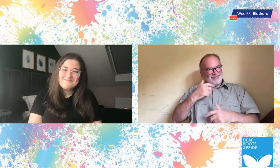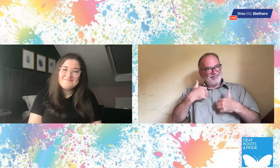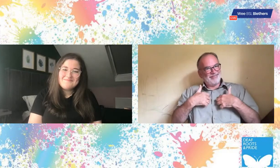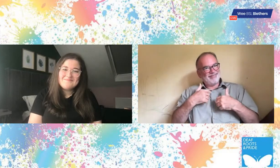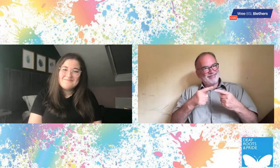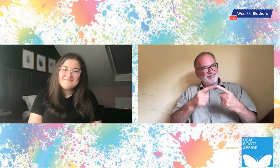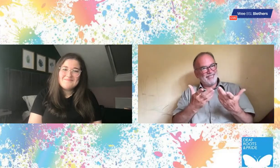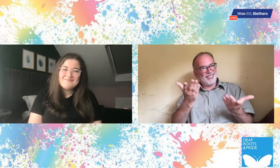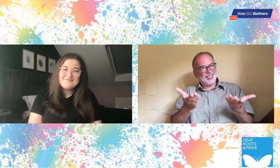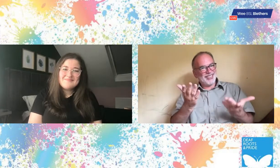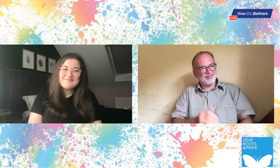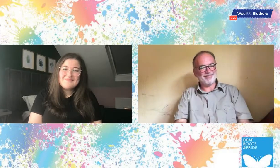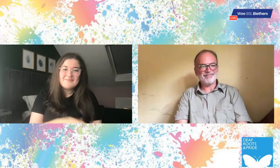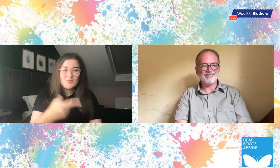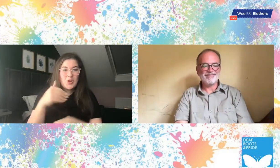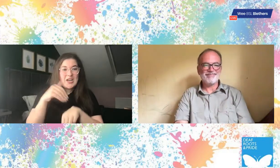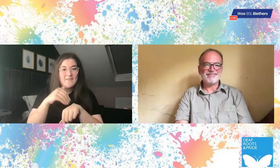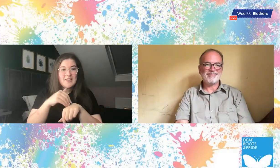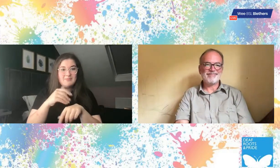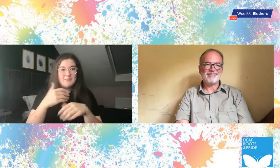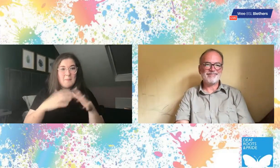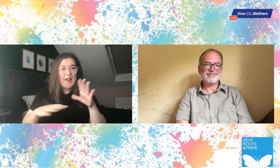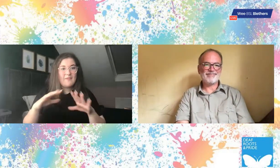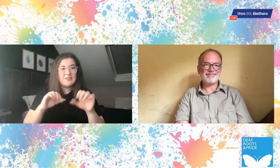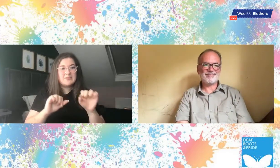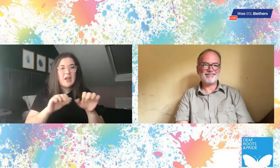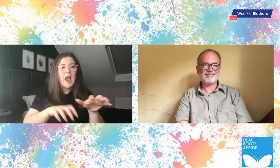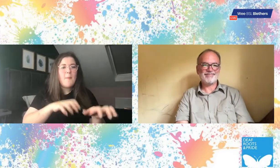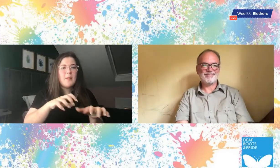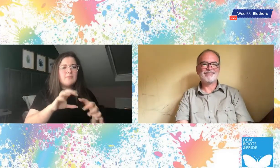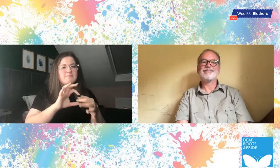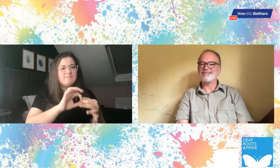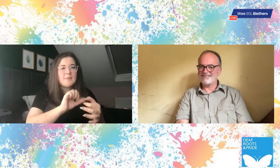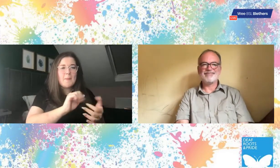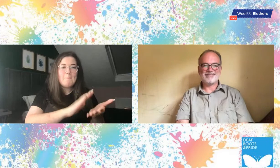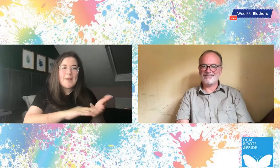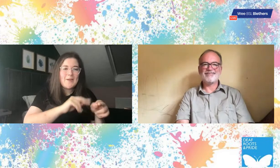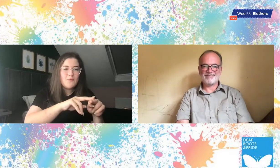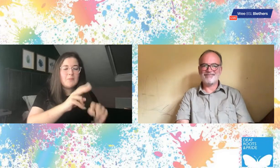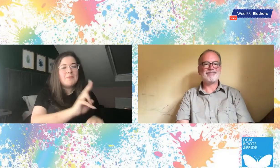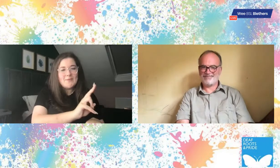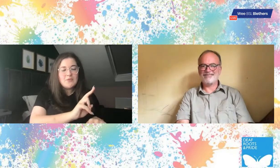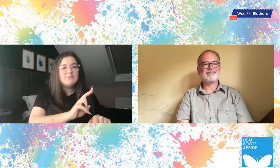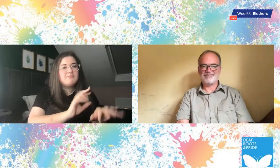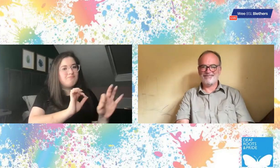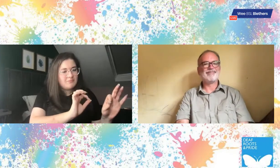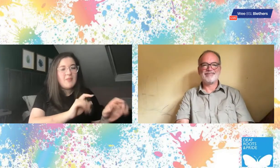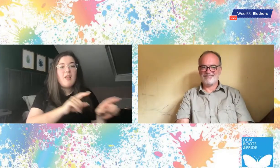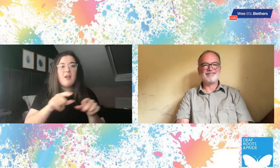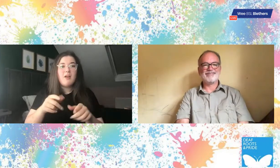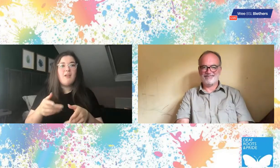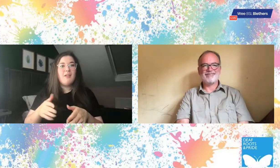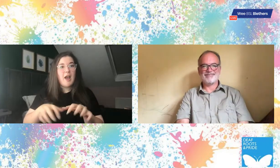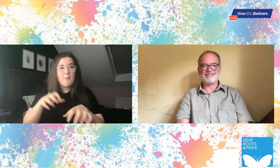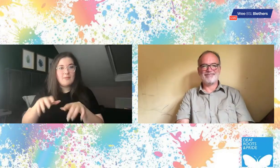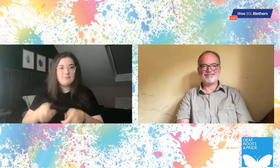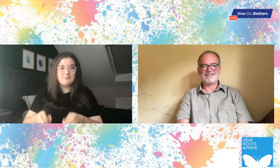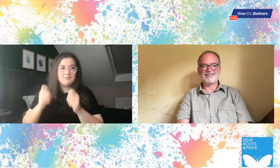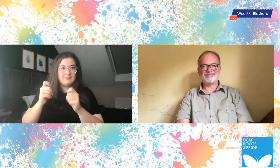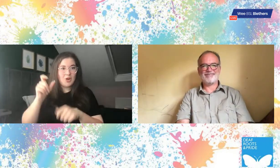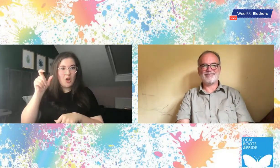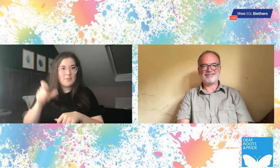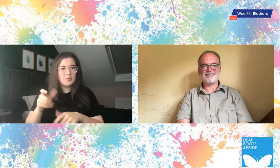was its parent because it was hand raised. So yeah, it's very important to encourage those attachments. so I suppose